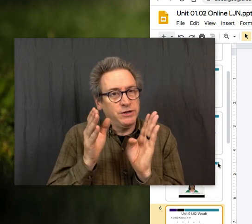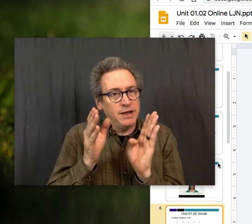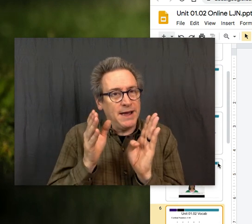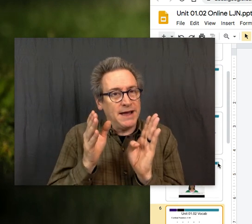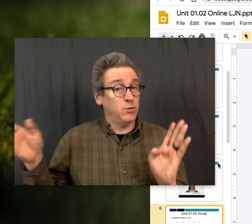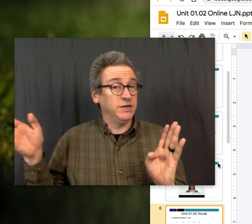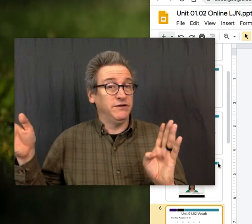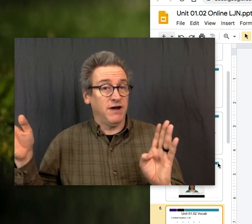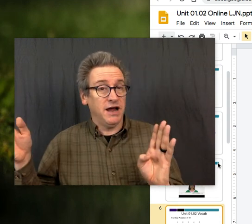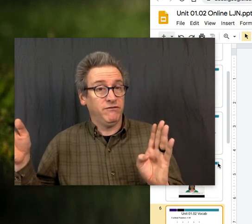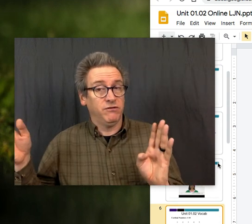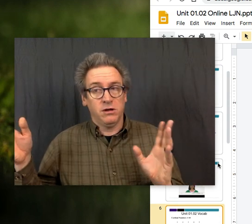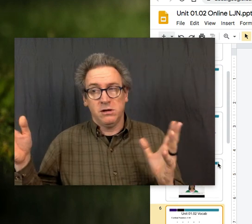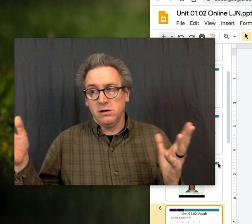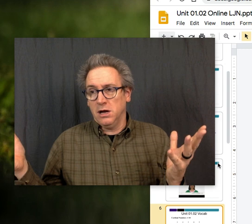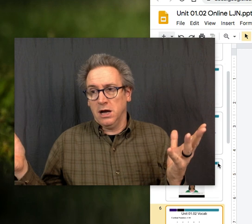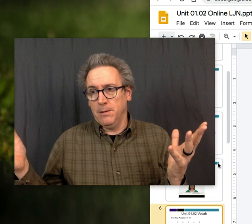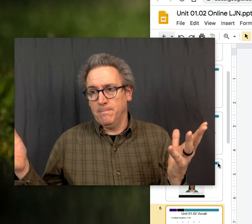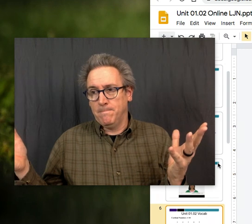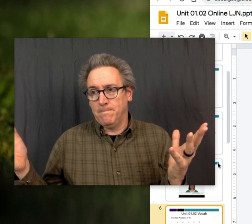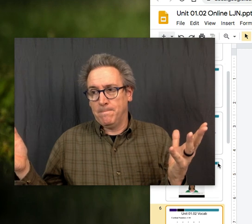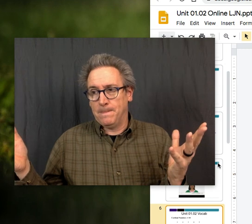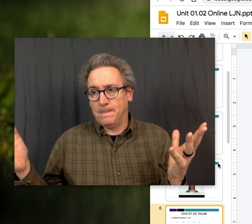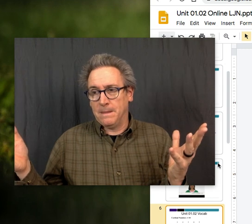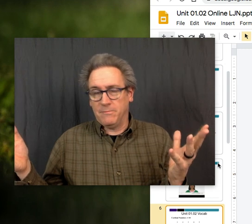once you get past 25,